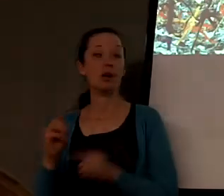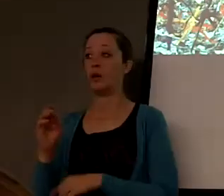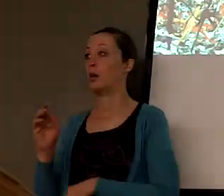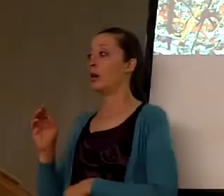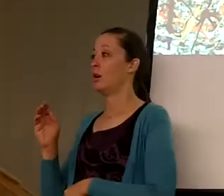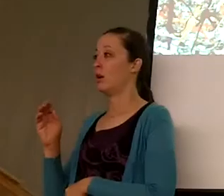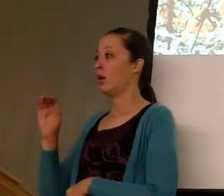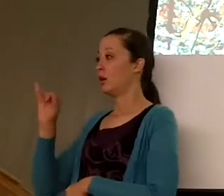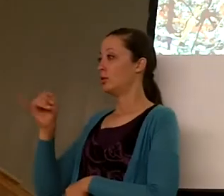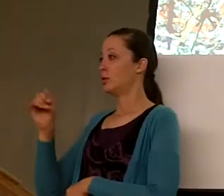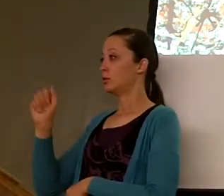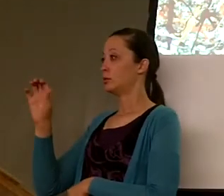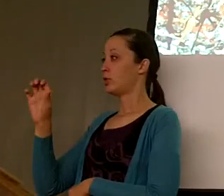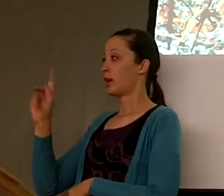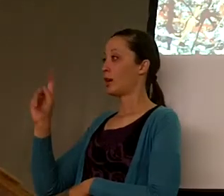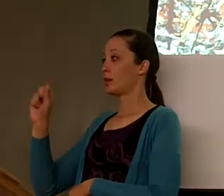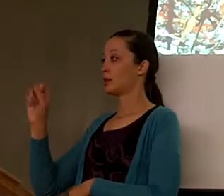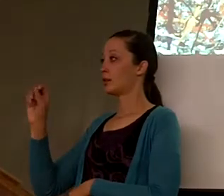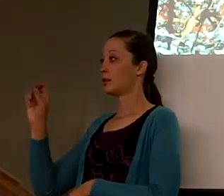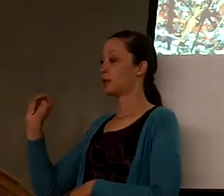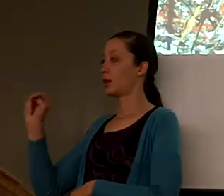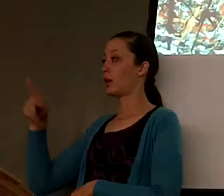Blue Poles, and his nickname was what?